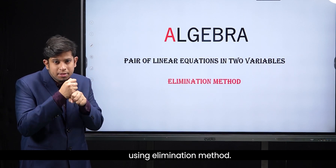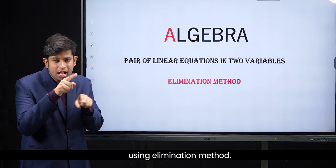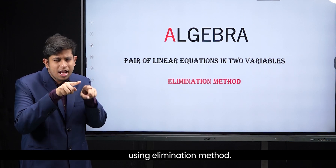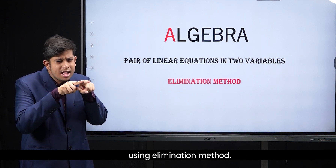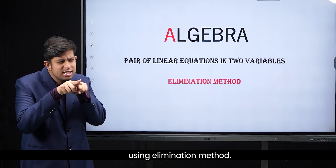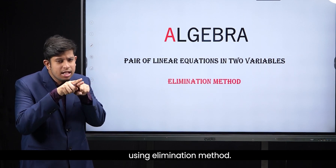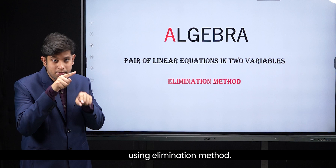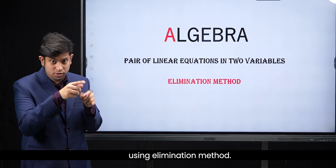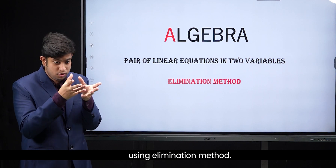method.